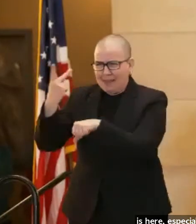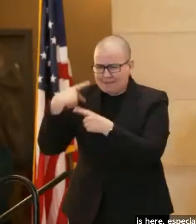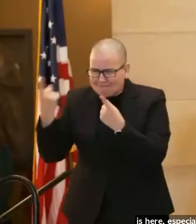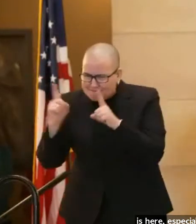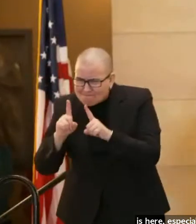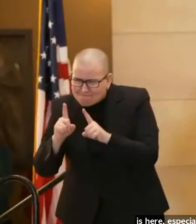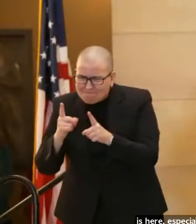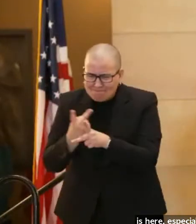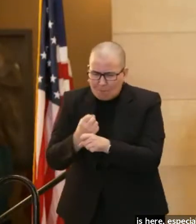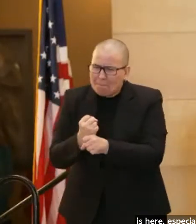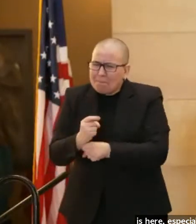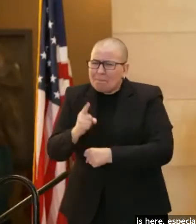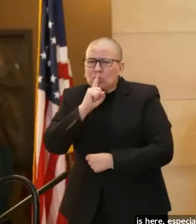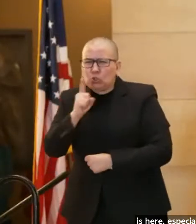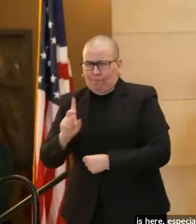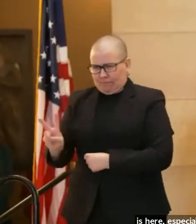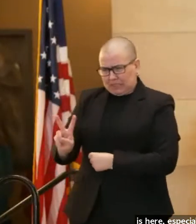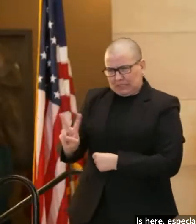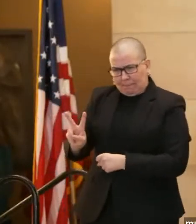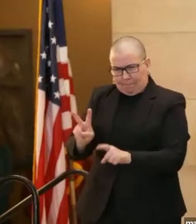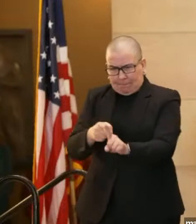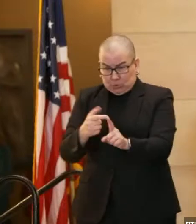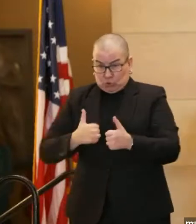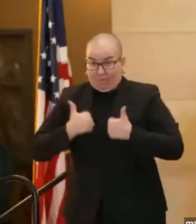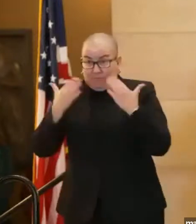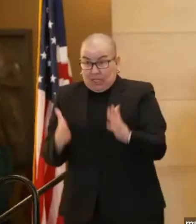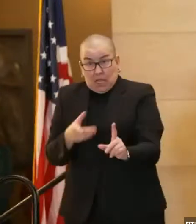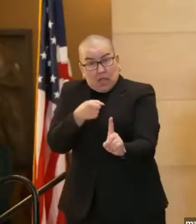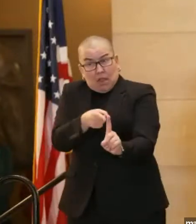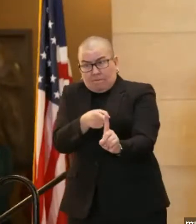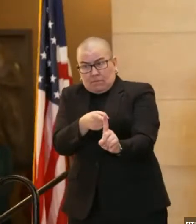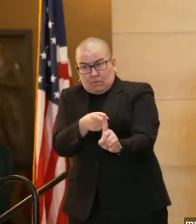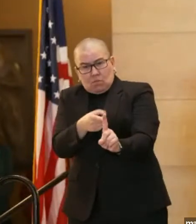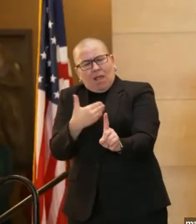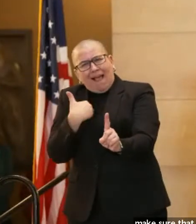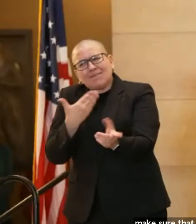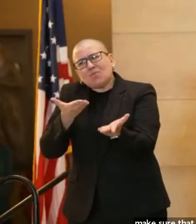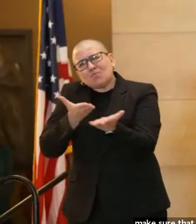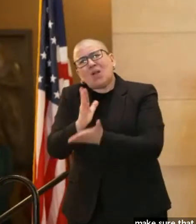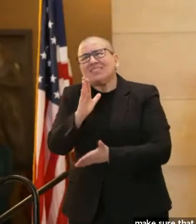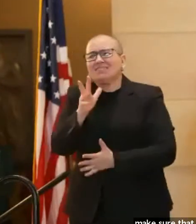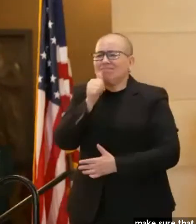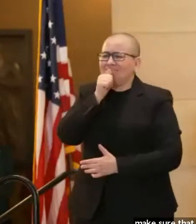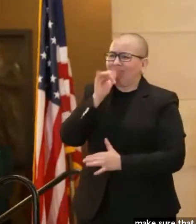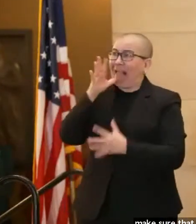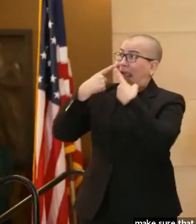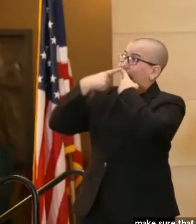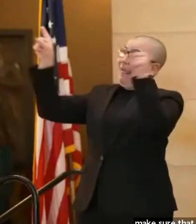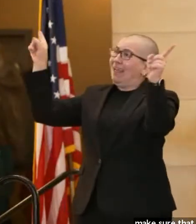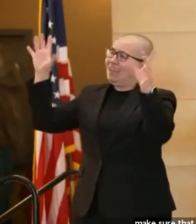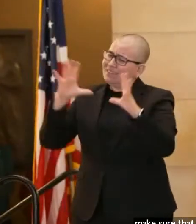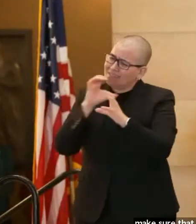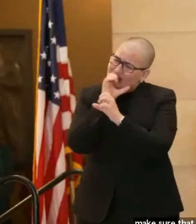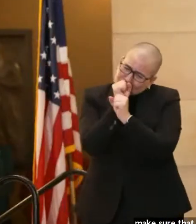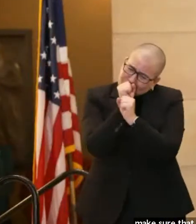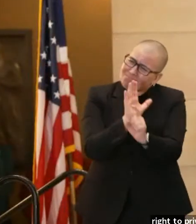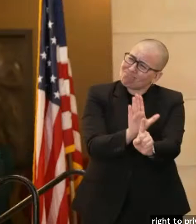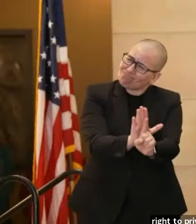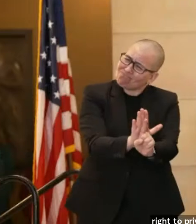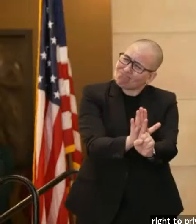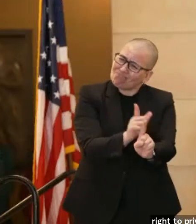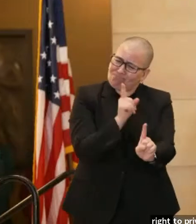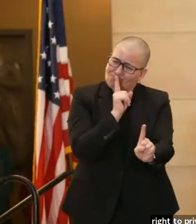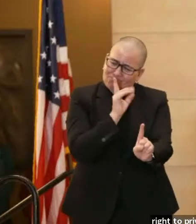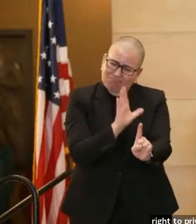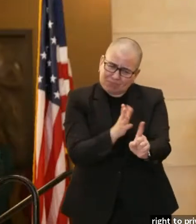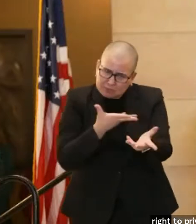that victim survivors have the right to privacy and the confidentiality of the communications